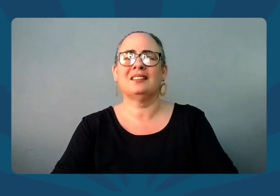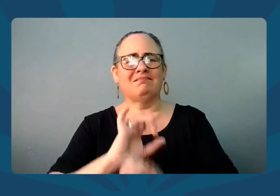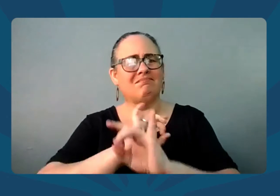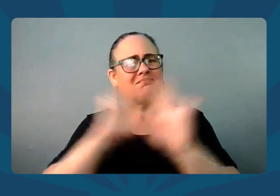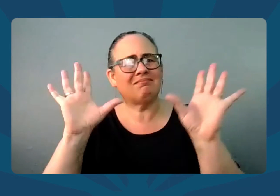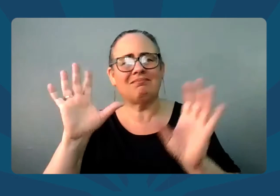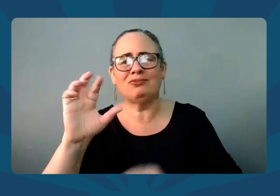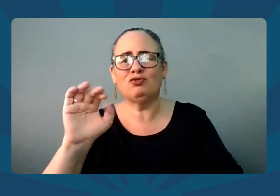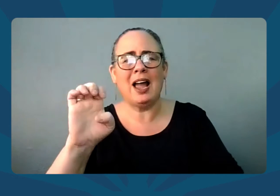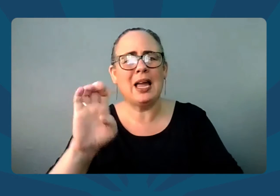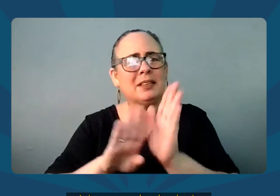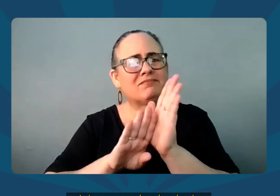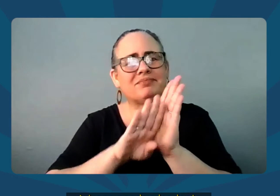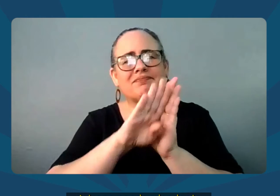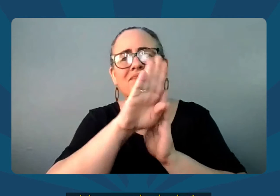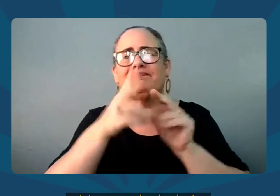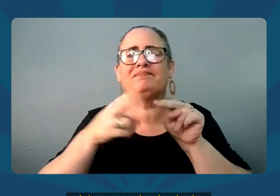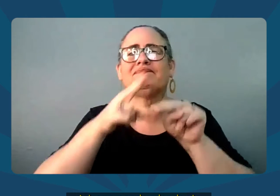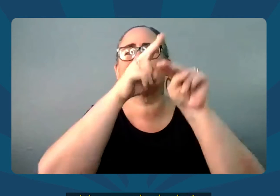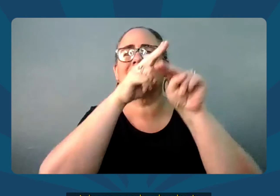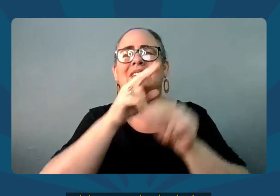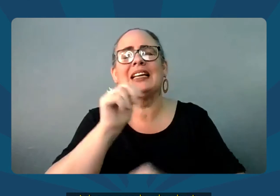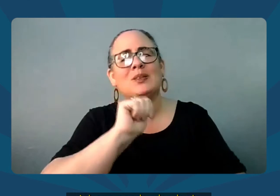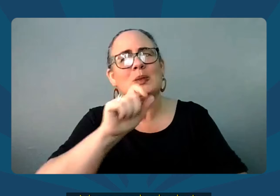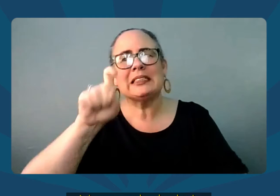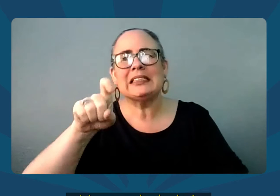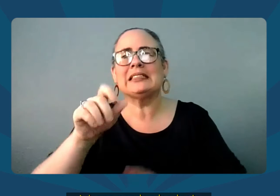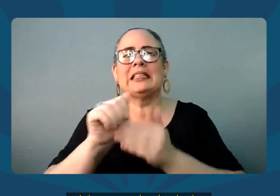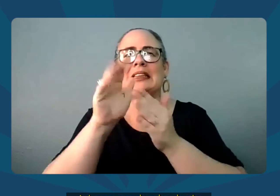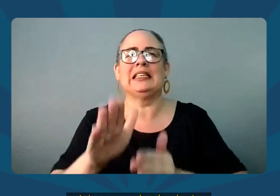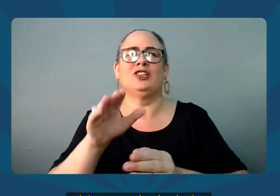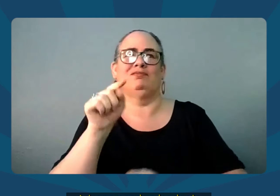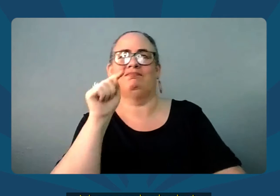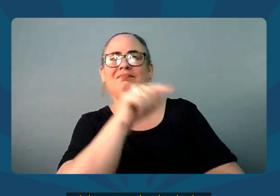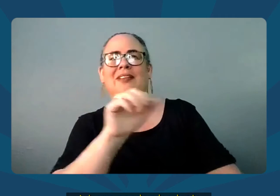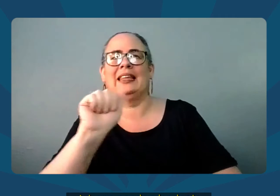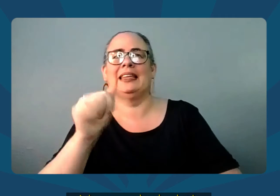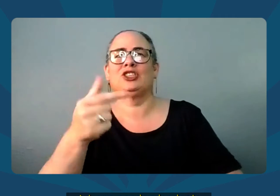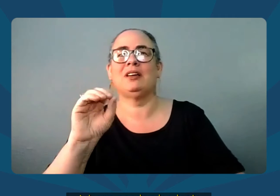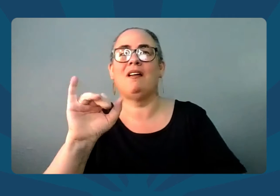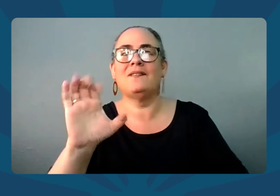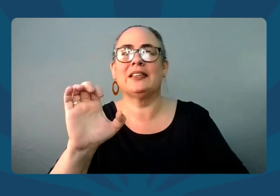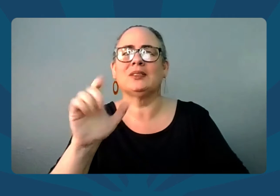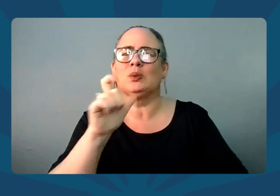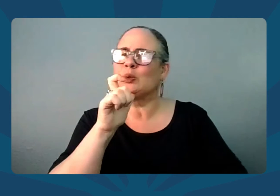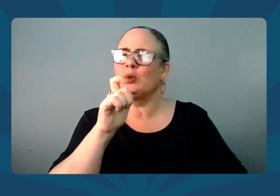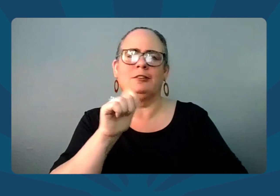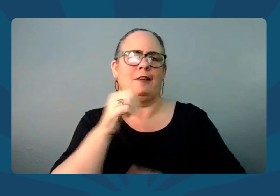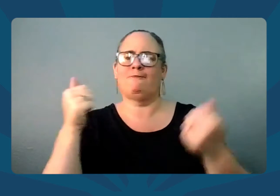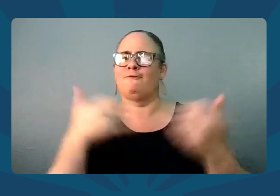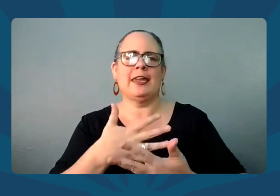With violent crime on the rise, Arizona needs a leader in the Attorney General's office who will